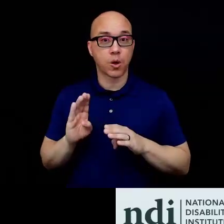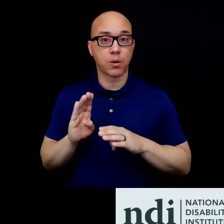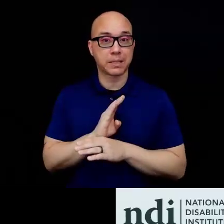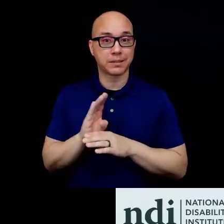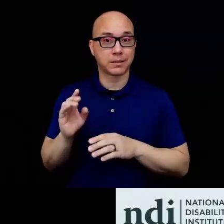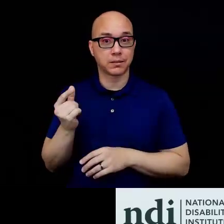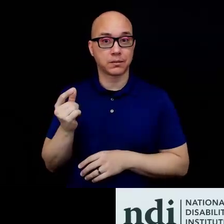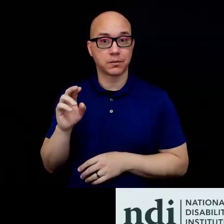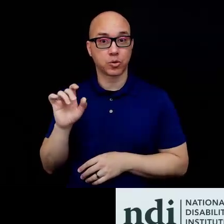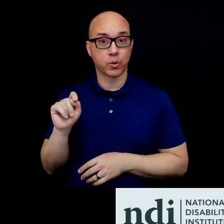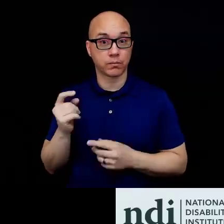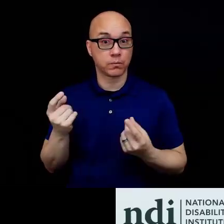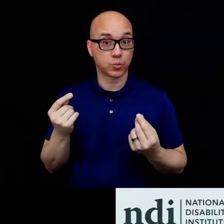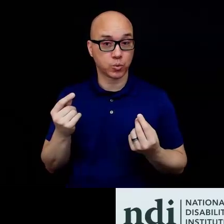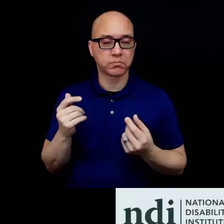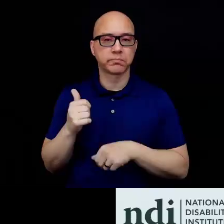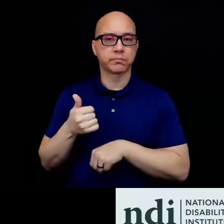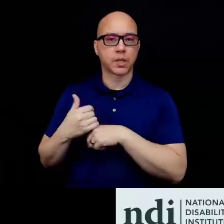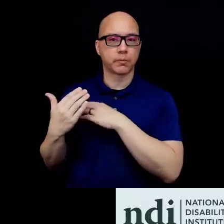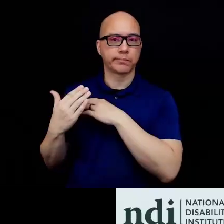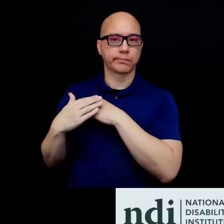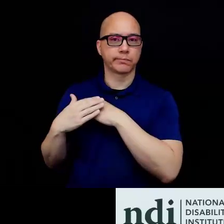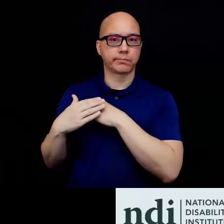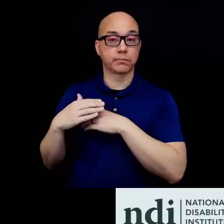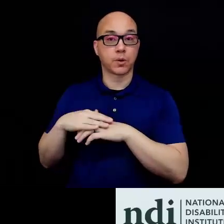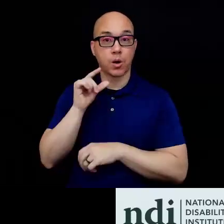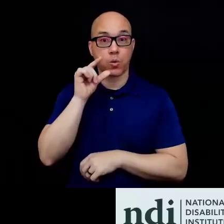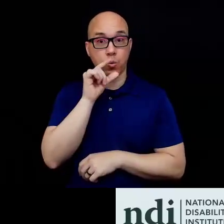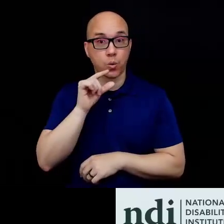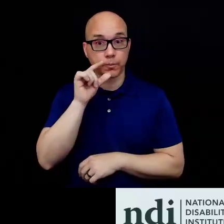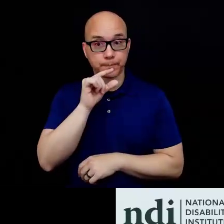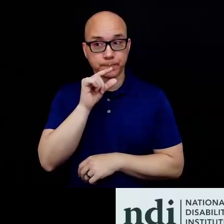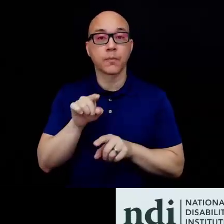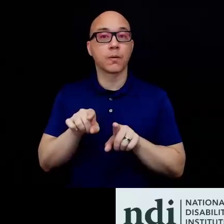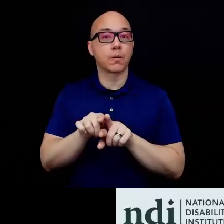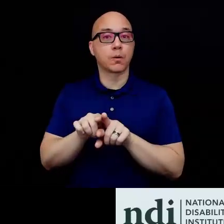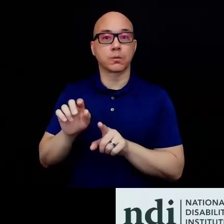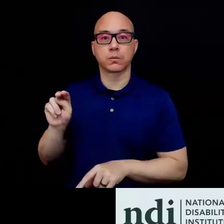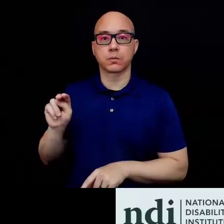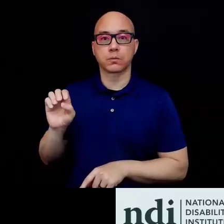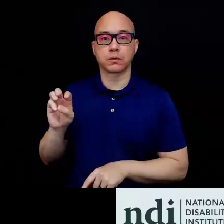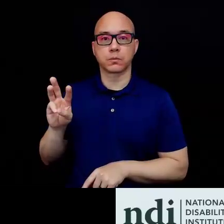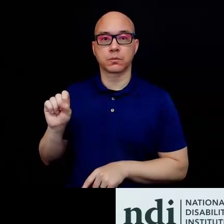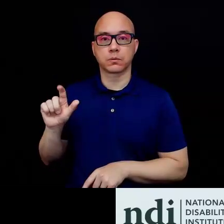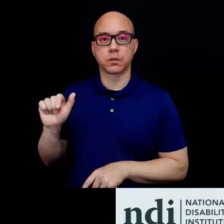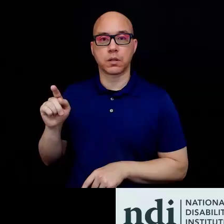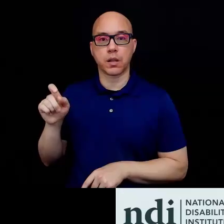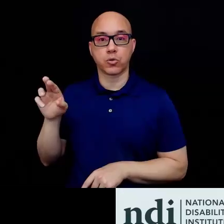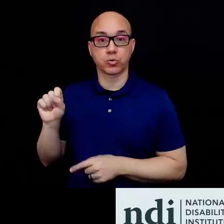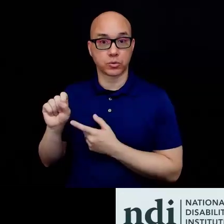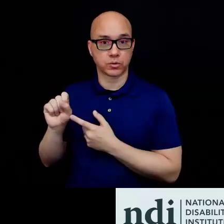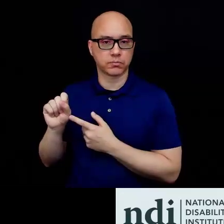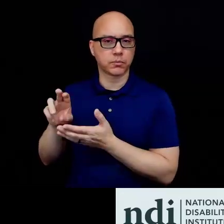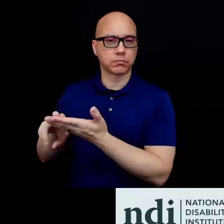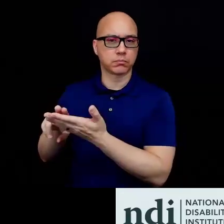Alerts and also signing up for newsletters, whether it be for your Chamber of Commerce, Small Business